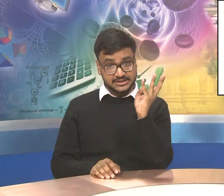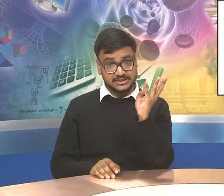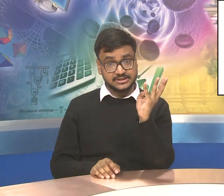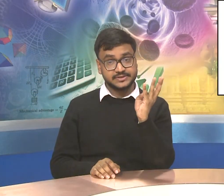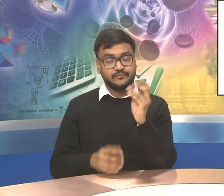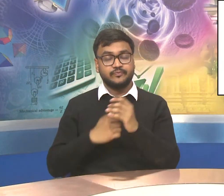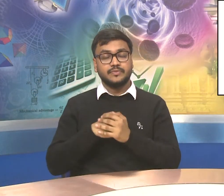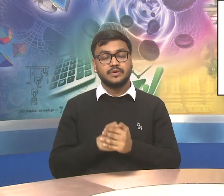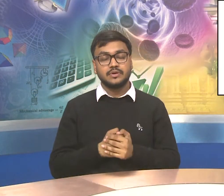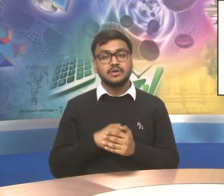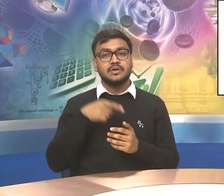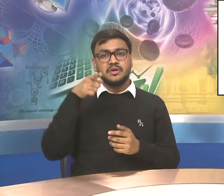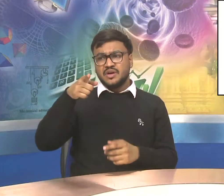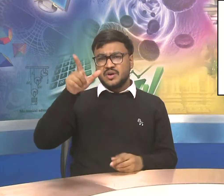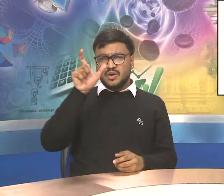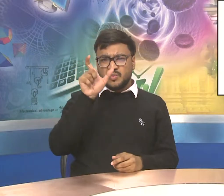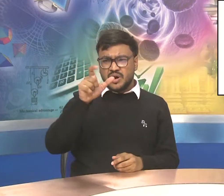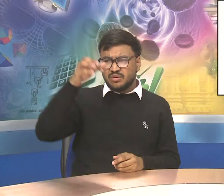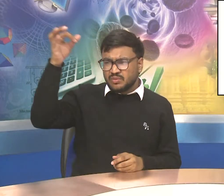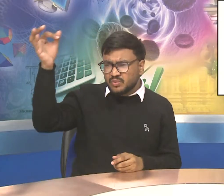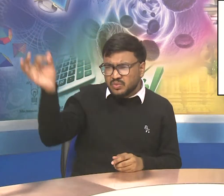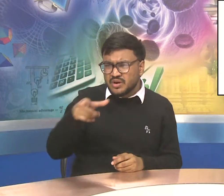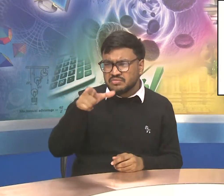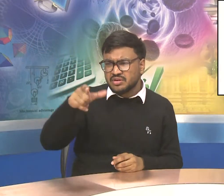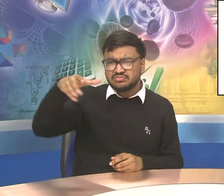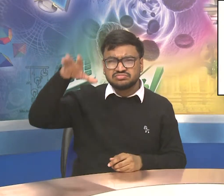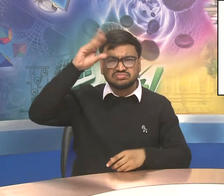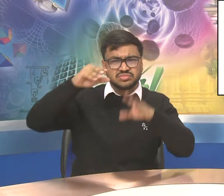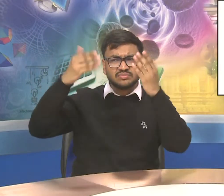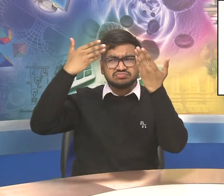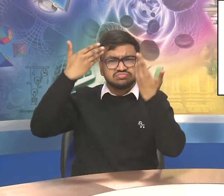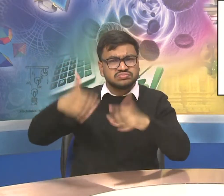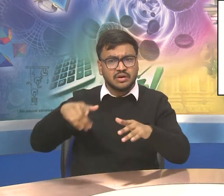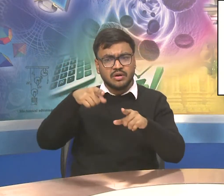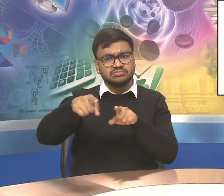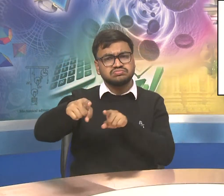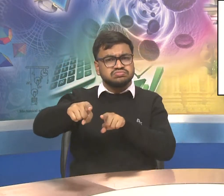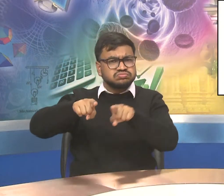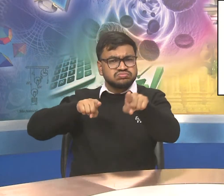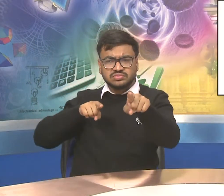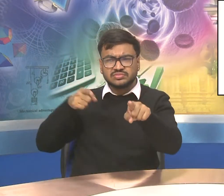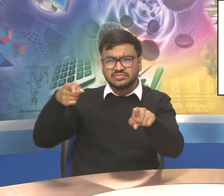And fourth is catching up information need.